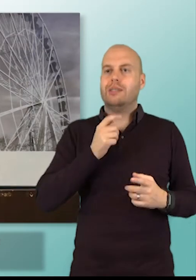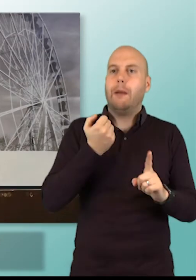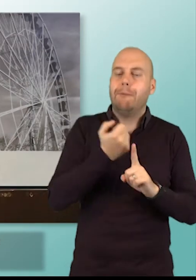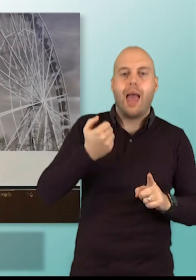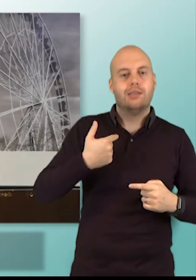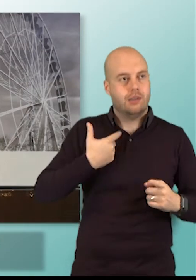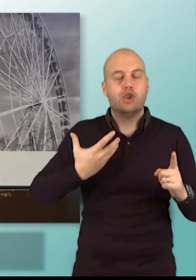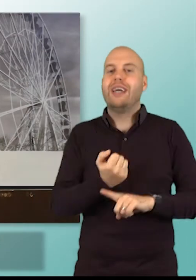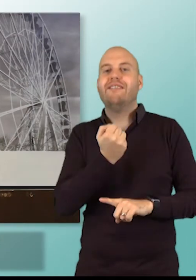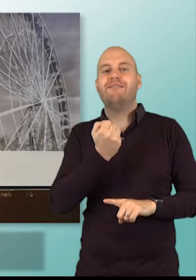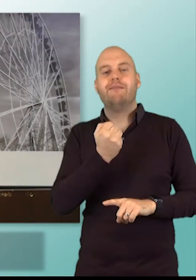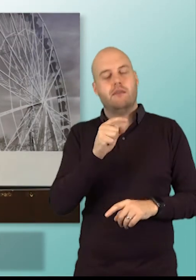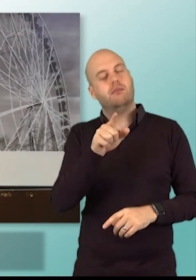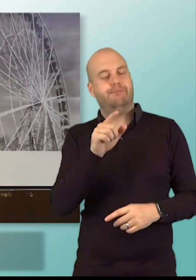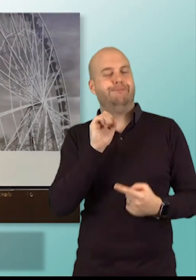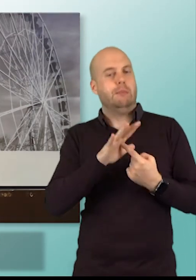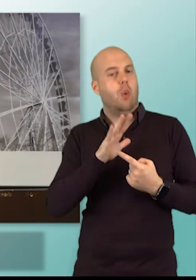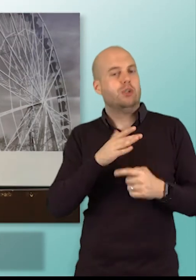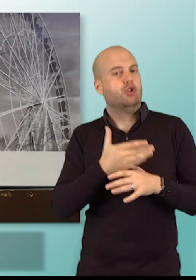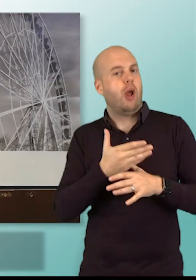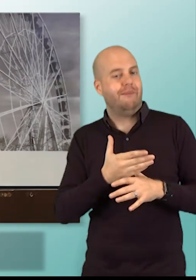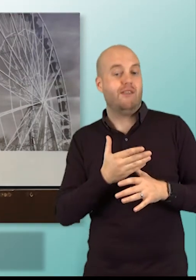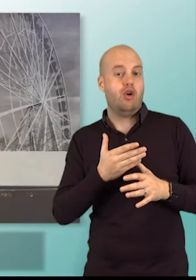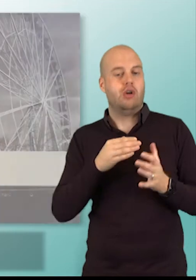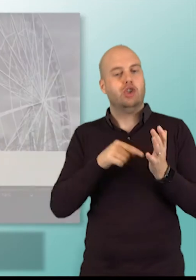important job for trustees.